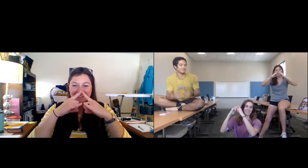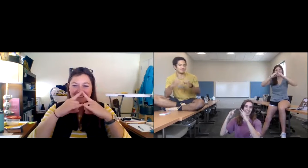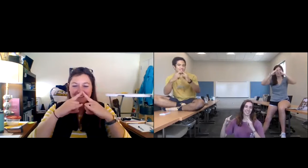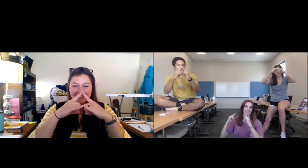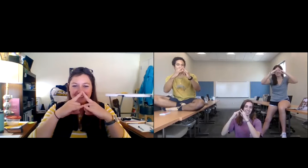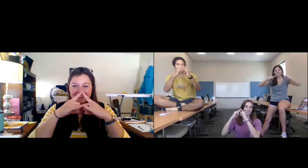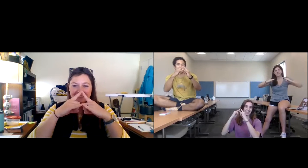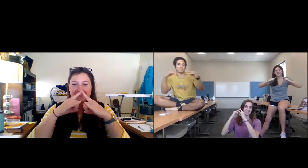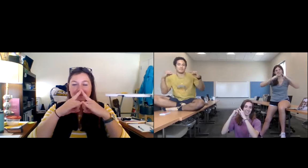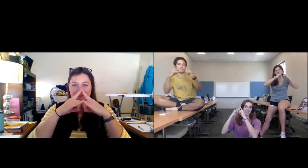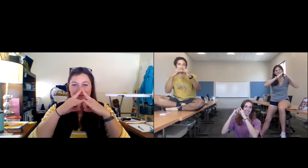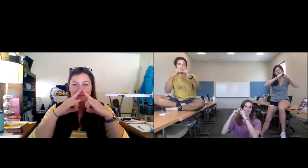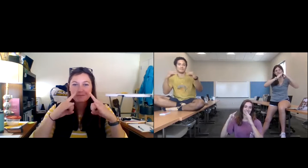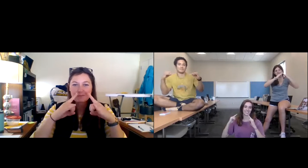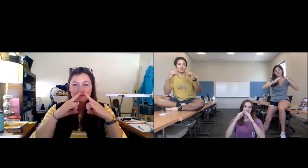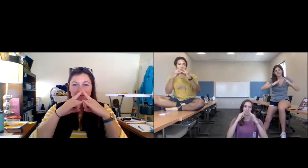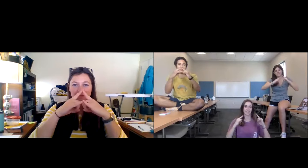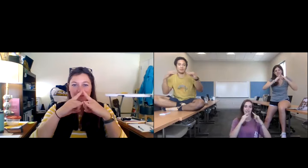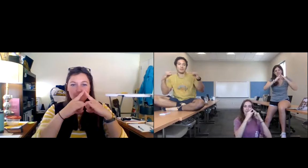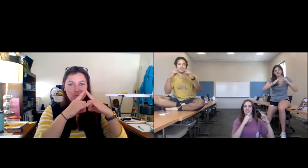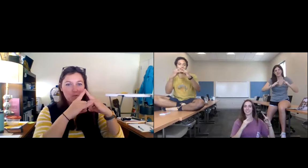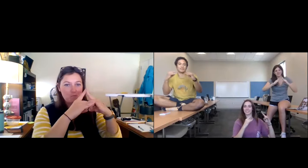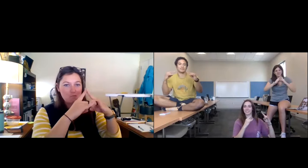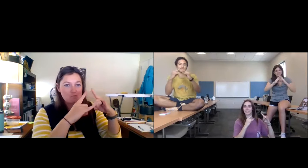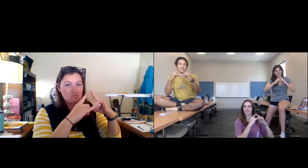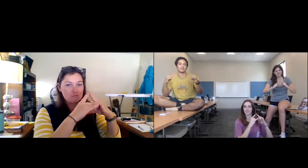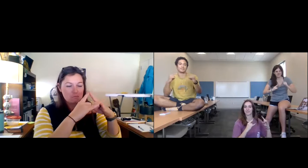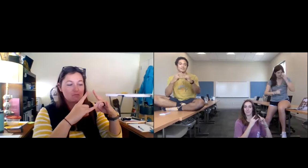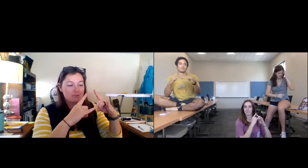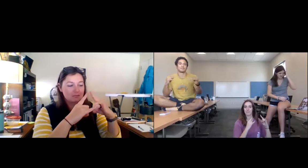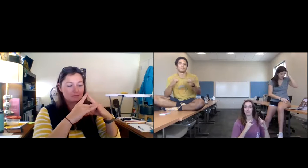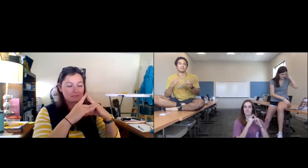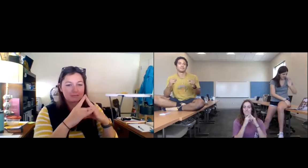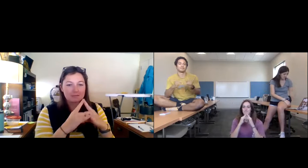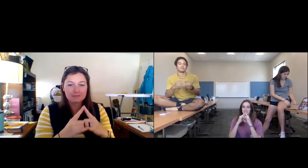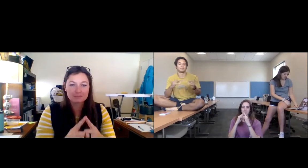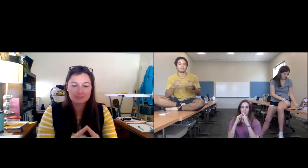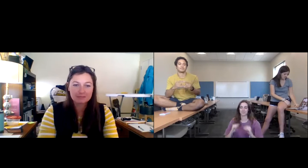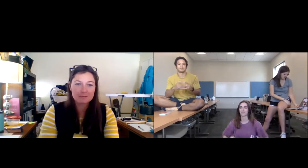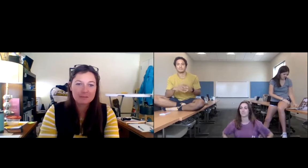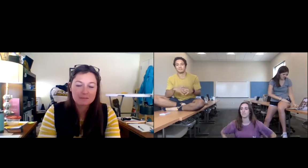tent. And so Kind of like, camping. yeah, there you go. Mm-hmm.